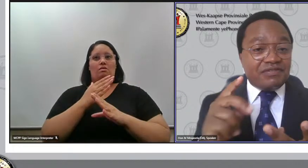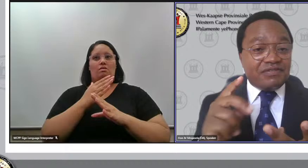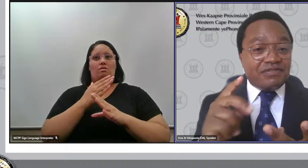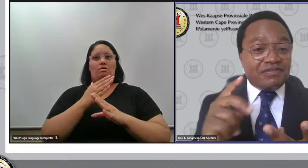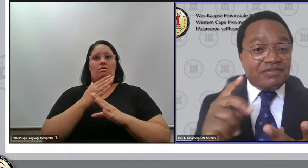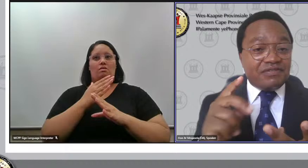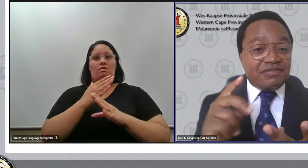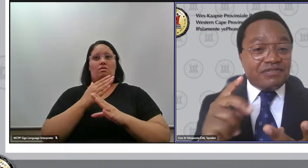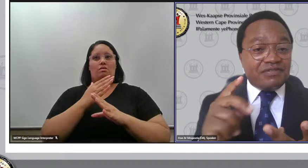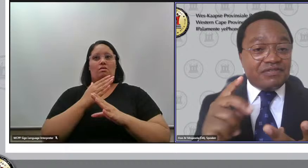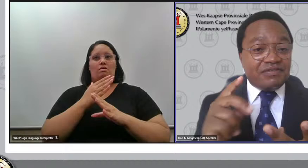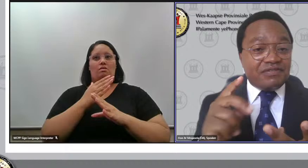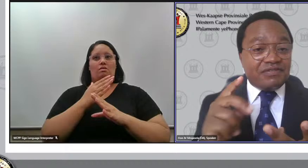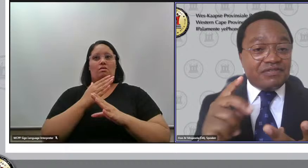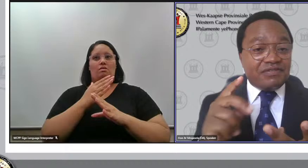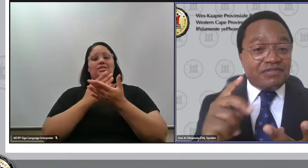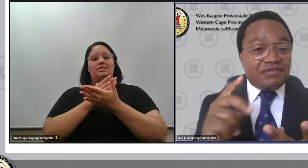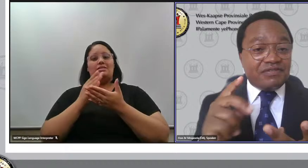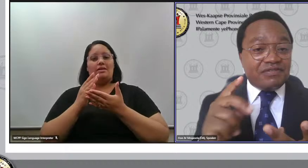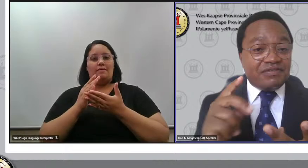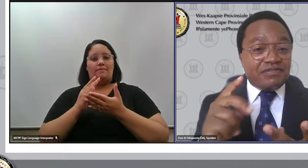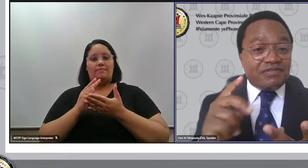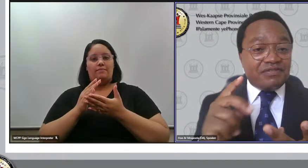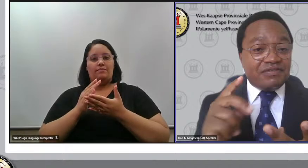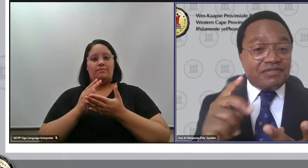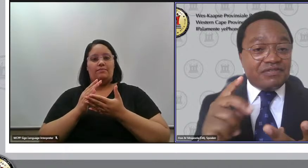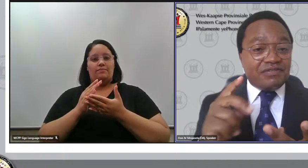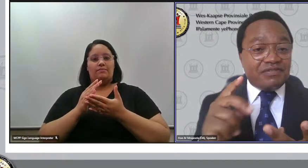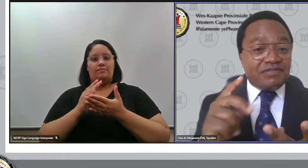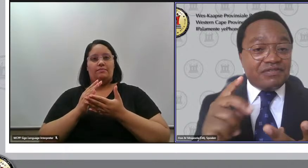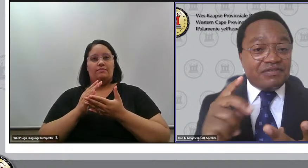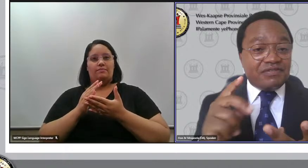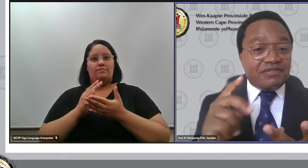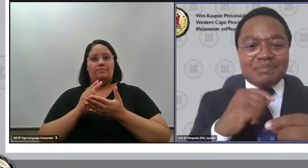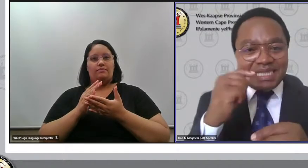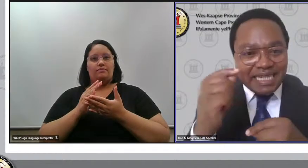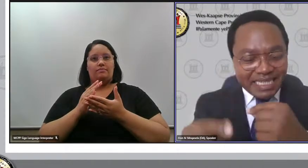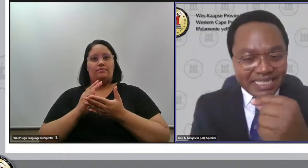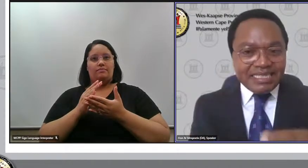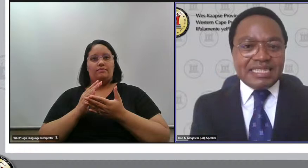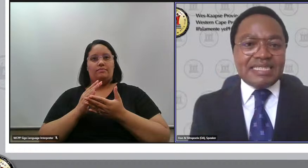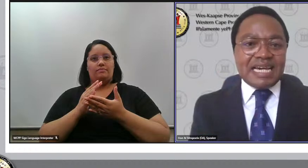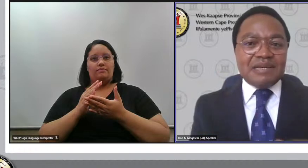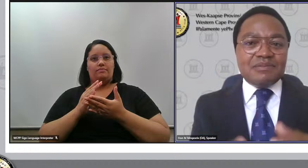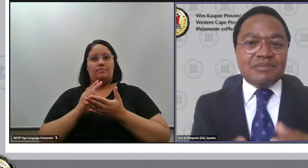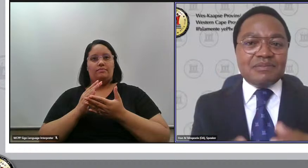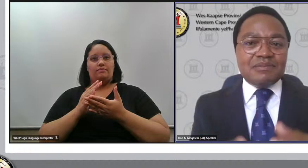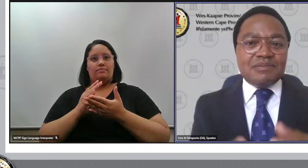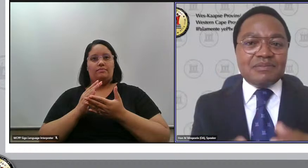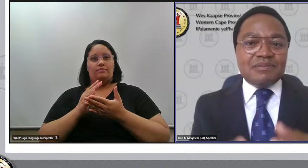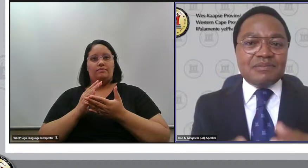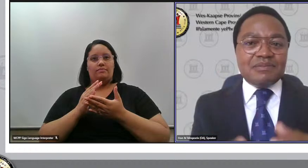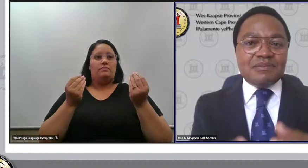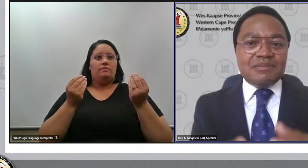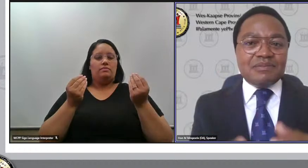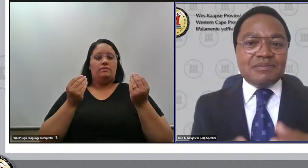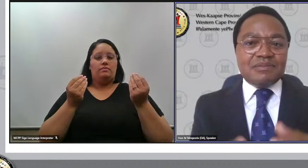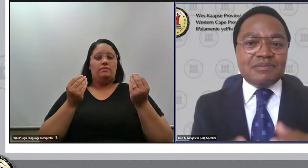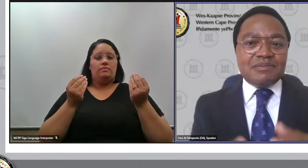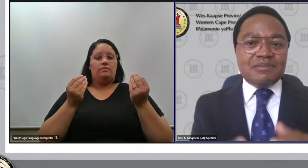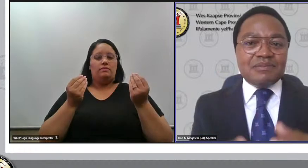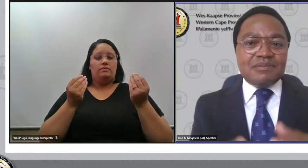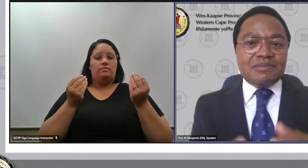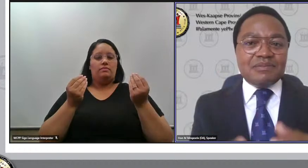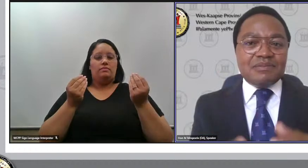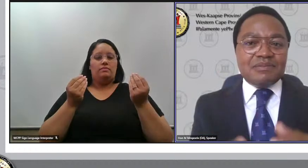virtually and some of these happen in person. So we then get limitations at times when members want